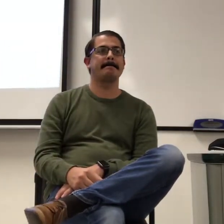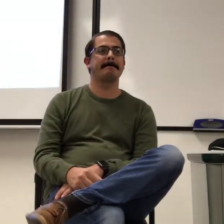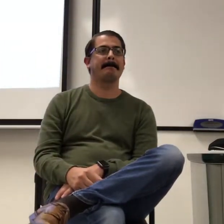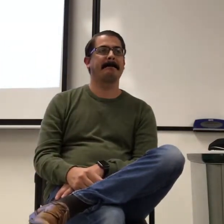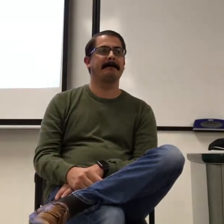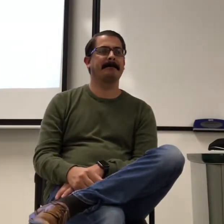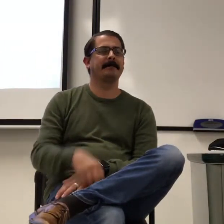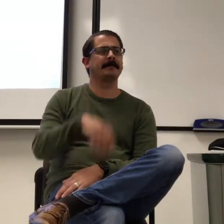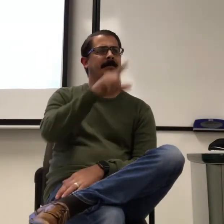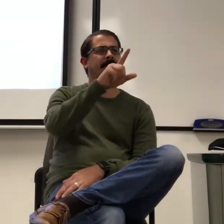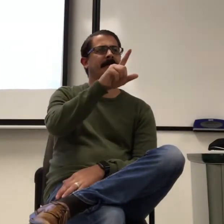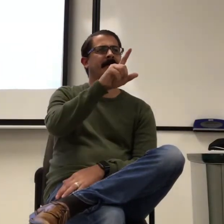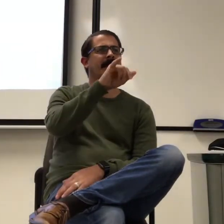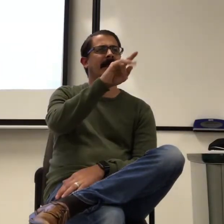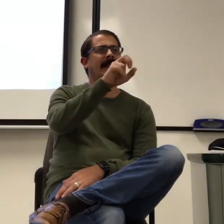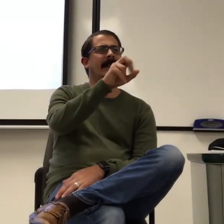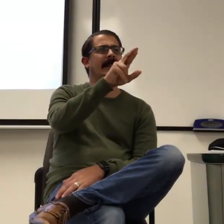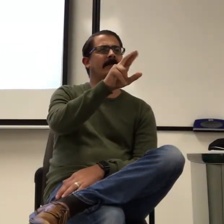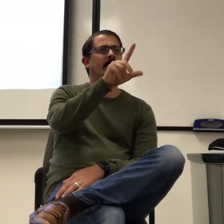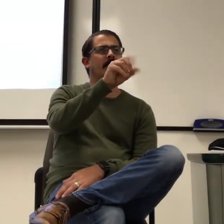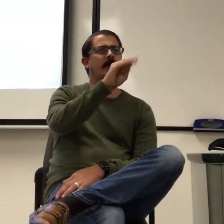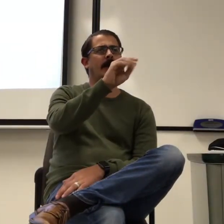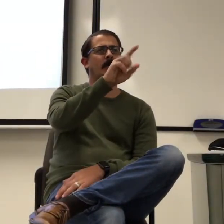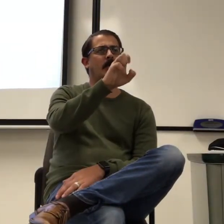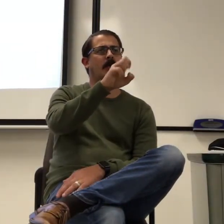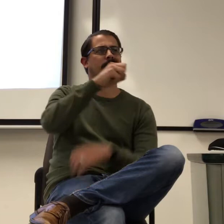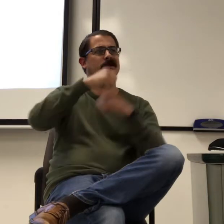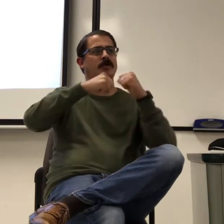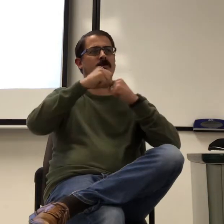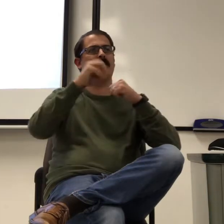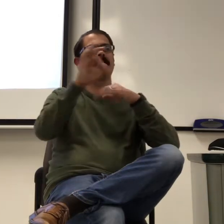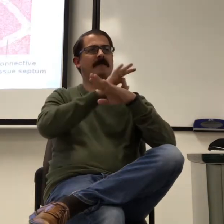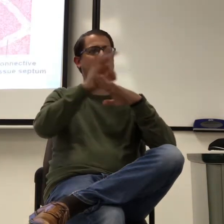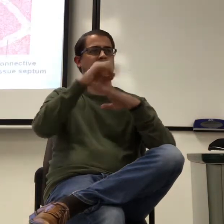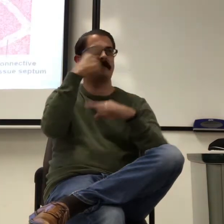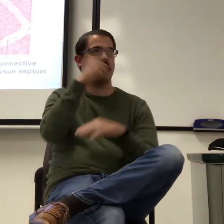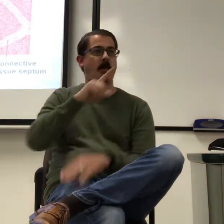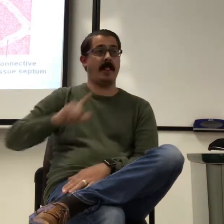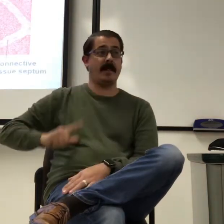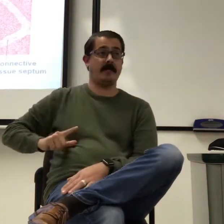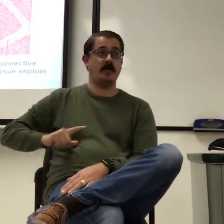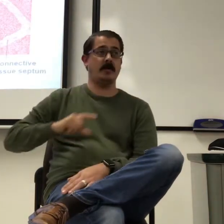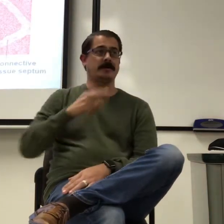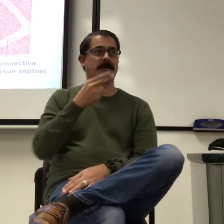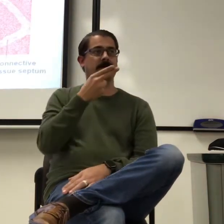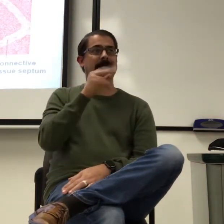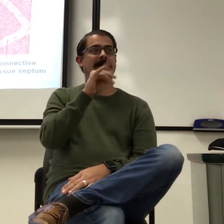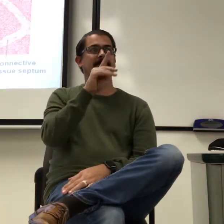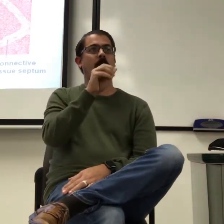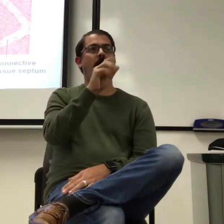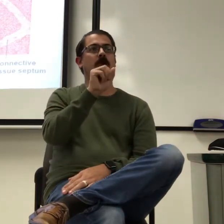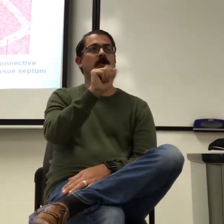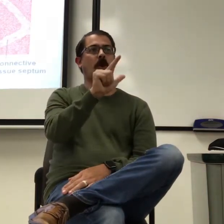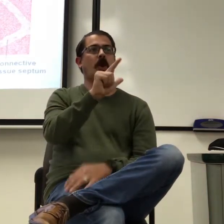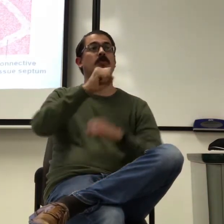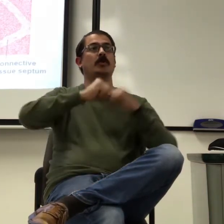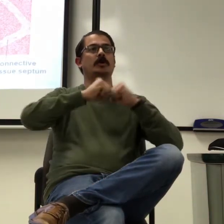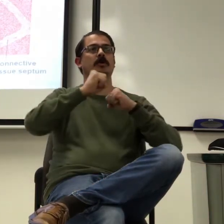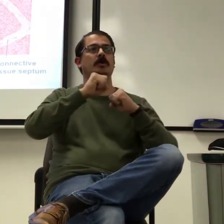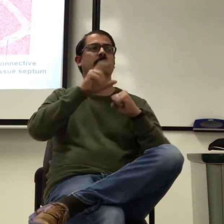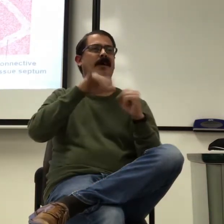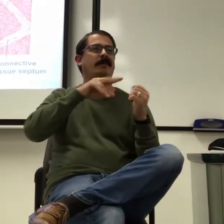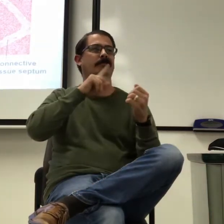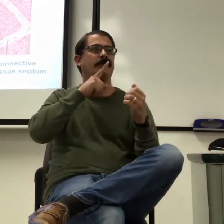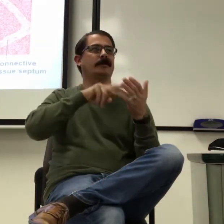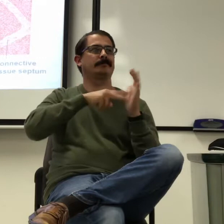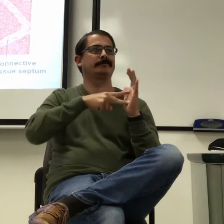Think of the liver lobule as the structural functional unit of the liver. It's a histological structure which basically gives you